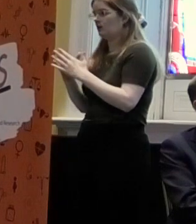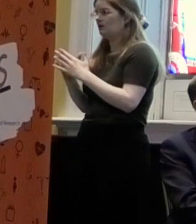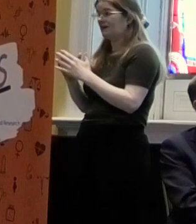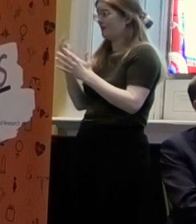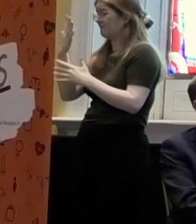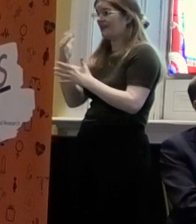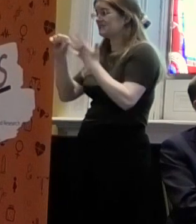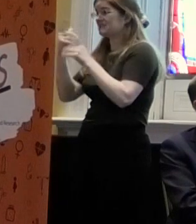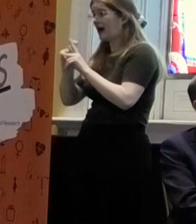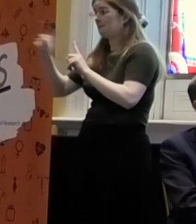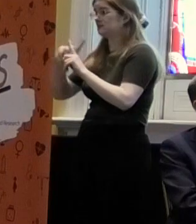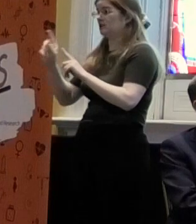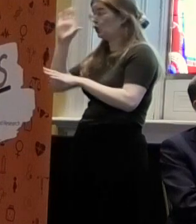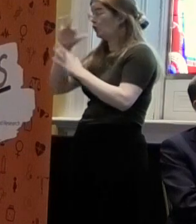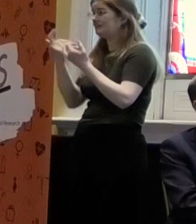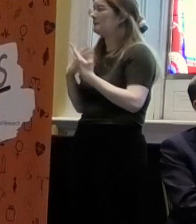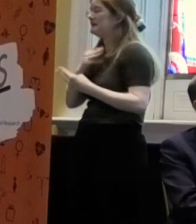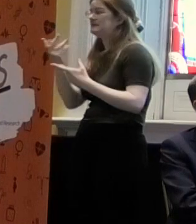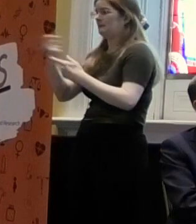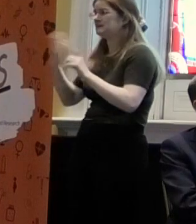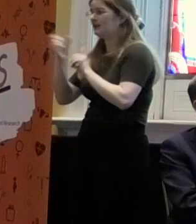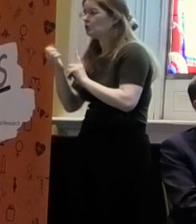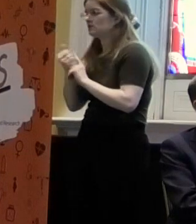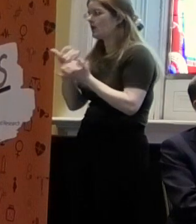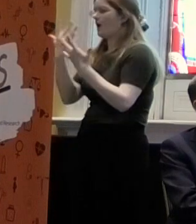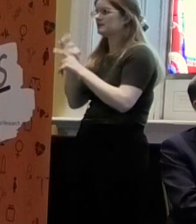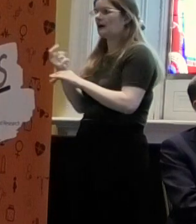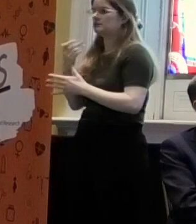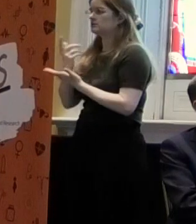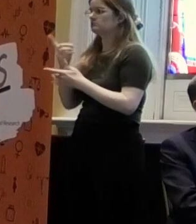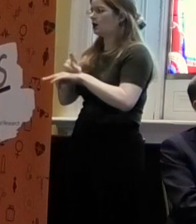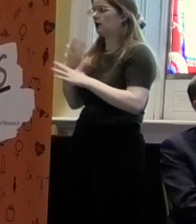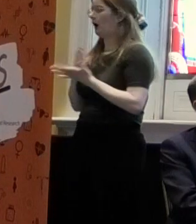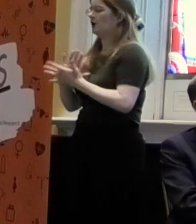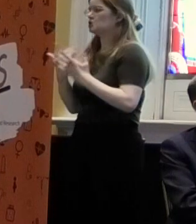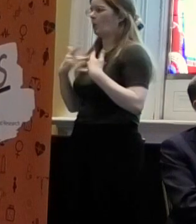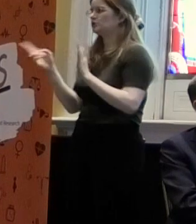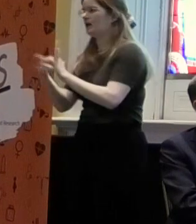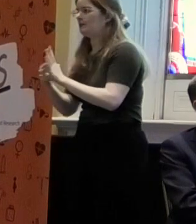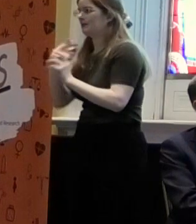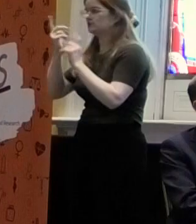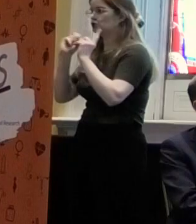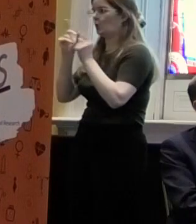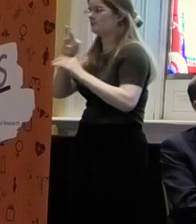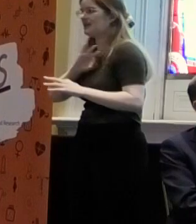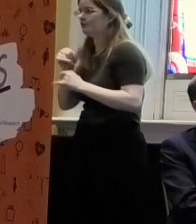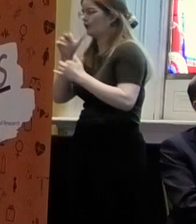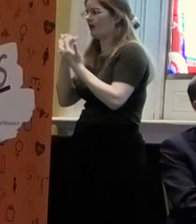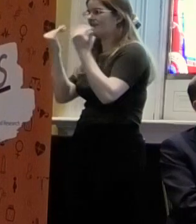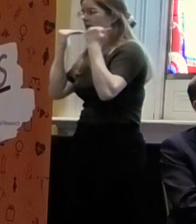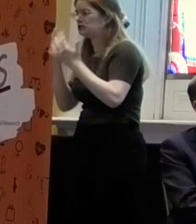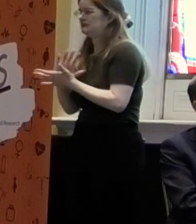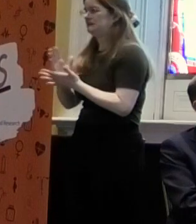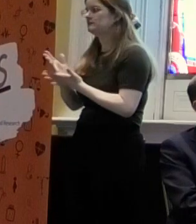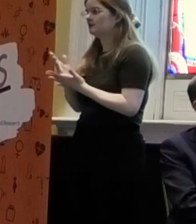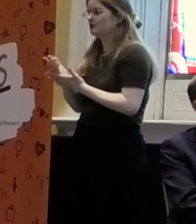is not just in Ireland, it's in the UK and in other countries. It's similar research, qualitative research